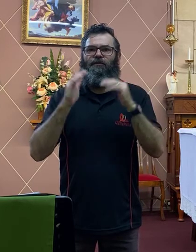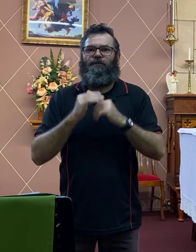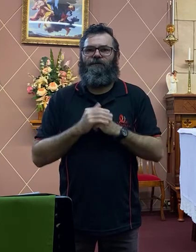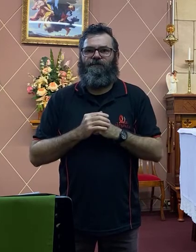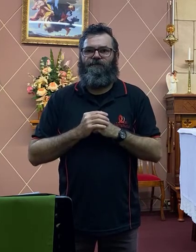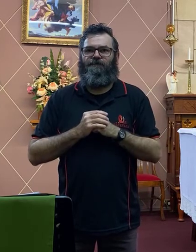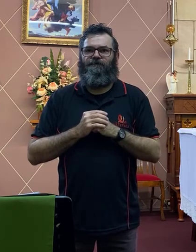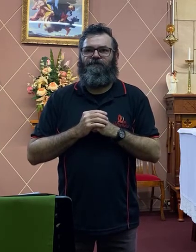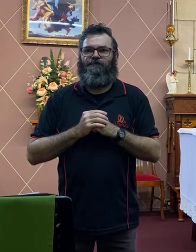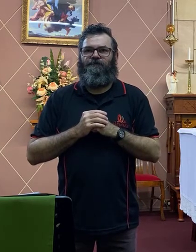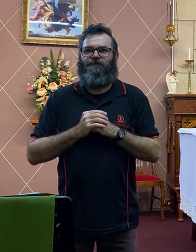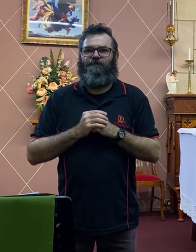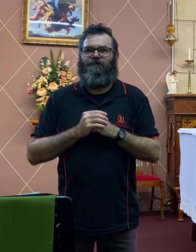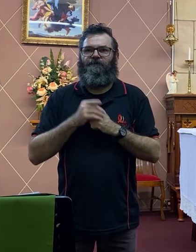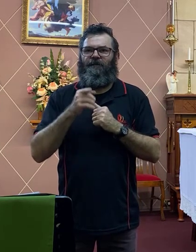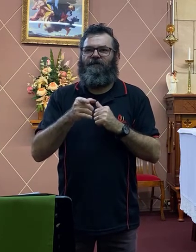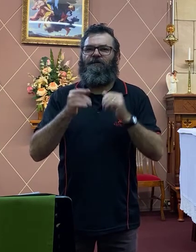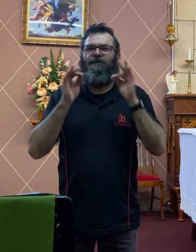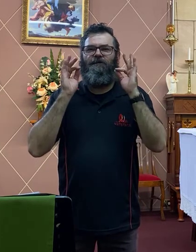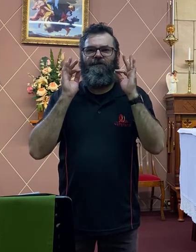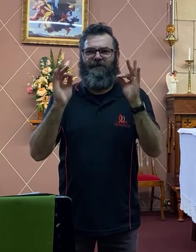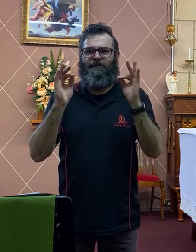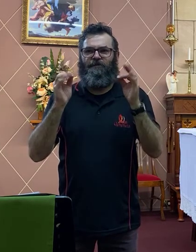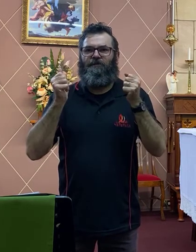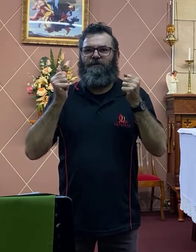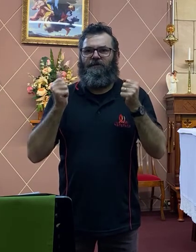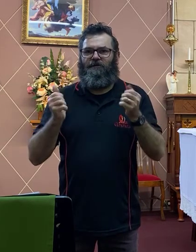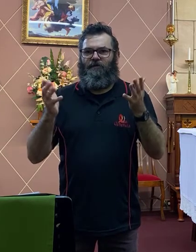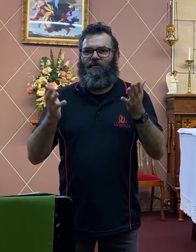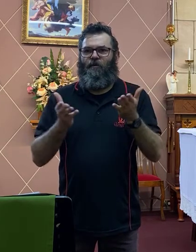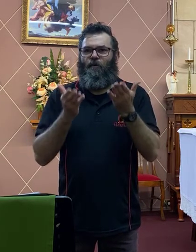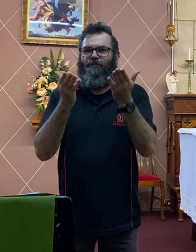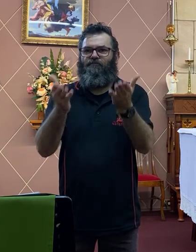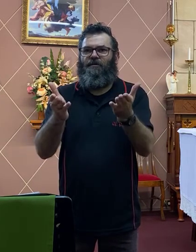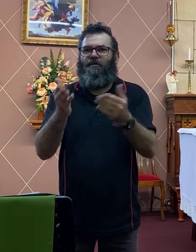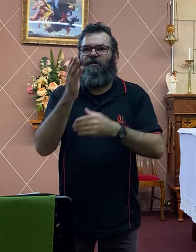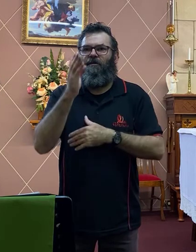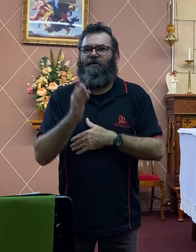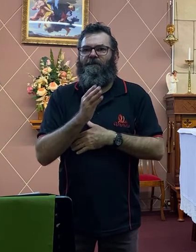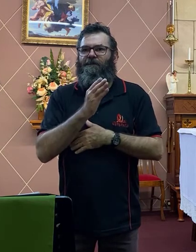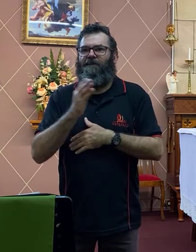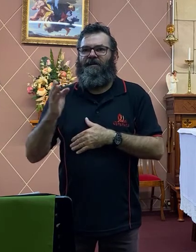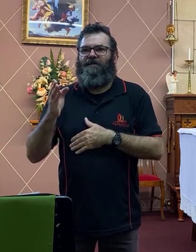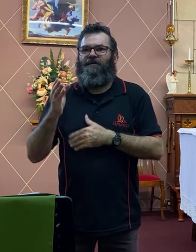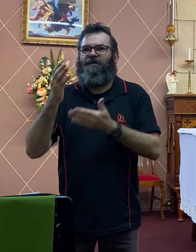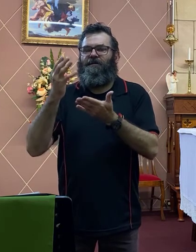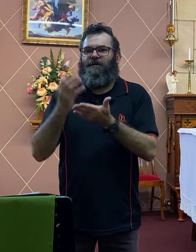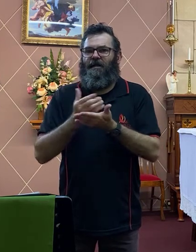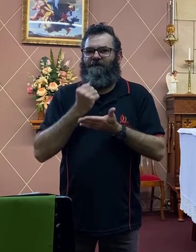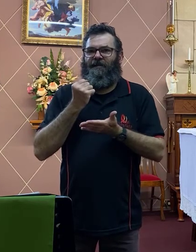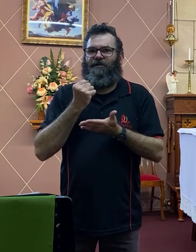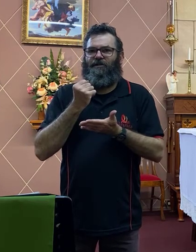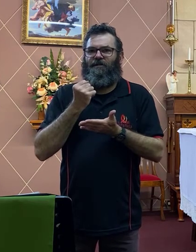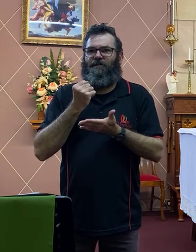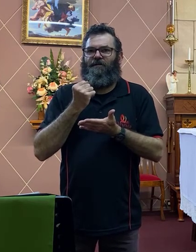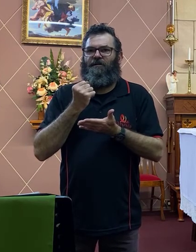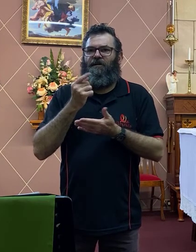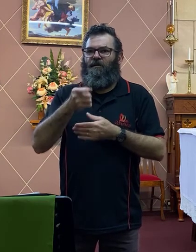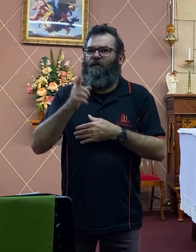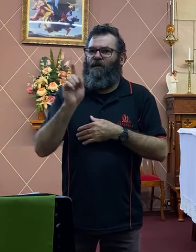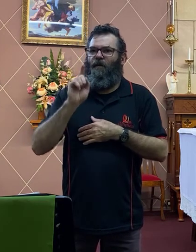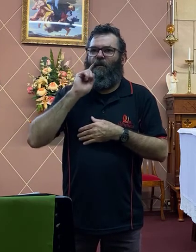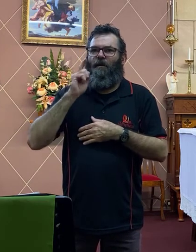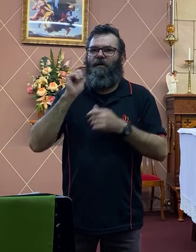May this sacred offering, O Lord, confer on us always the blessing of salvation, that what it celebrates in mystery it